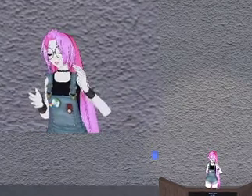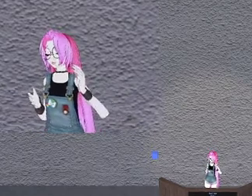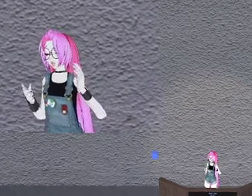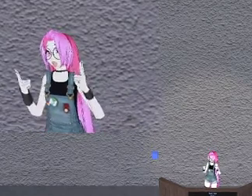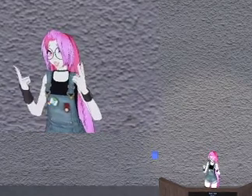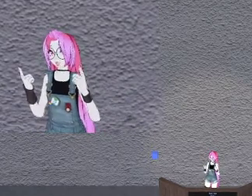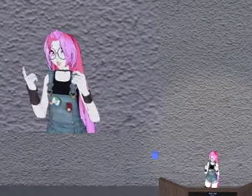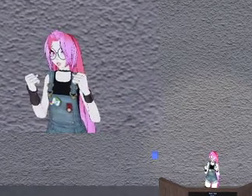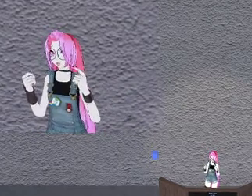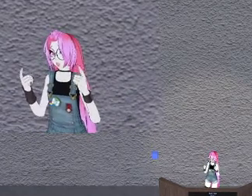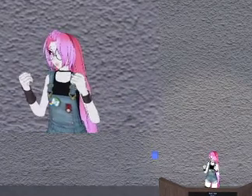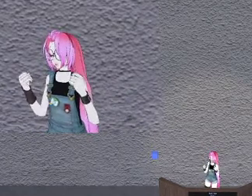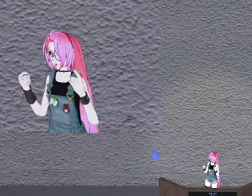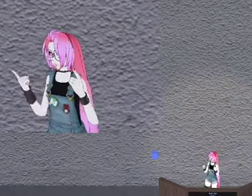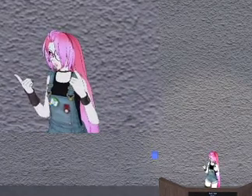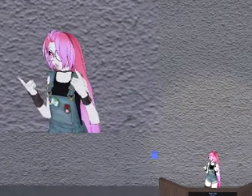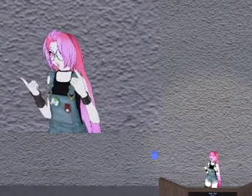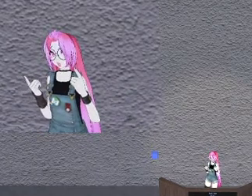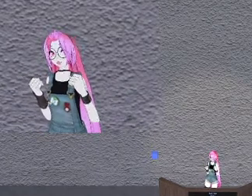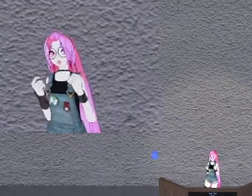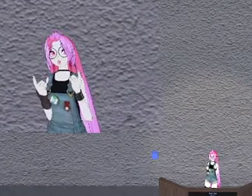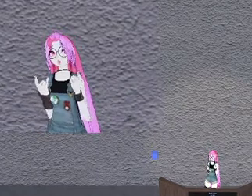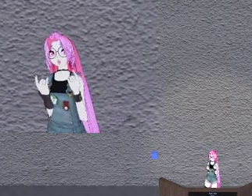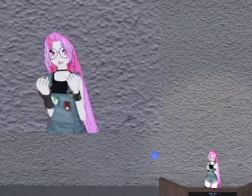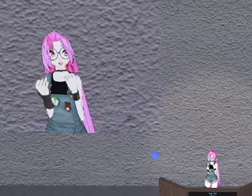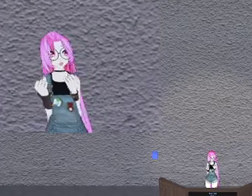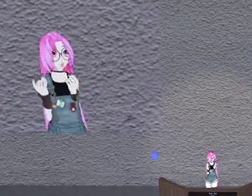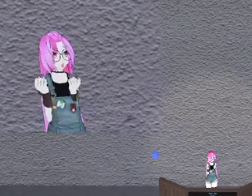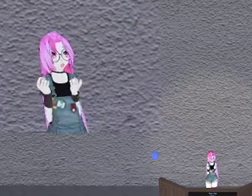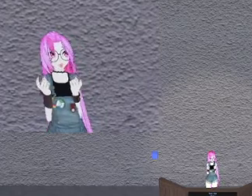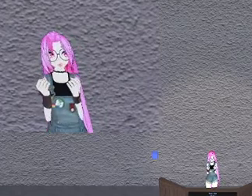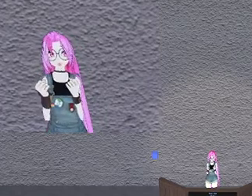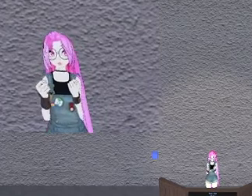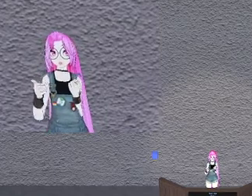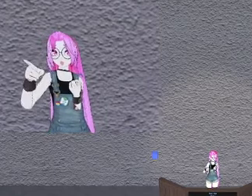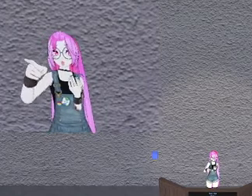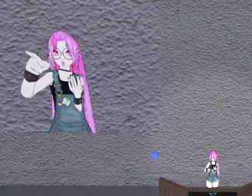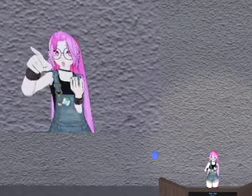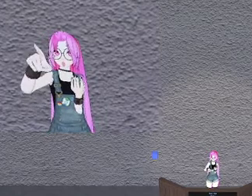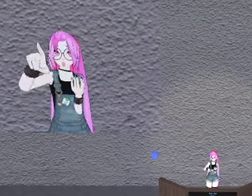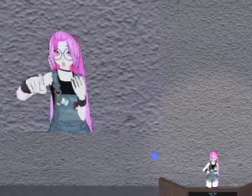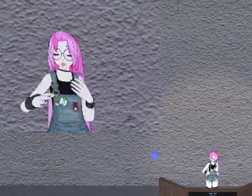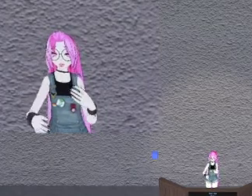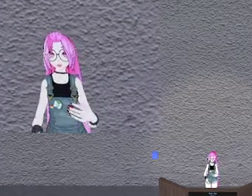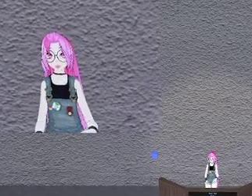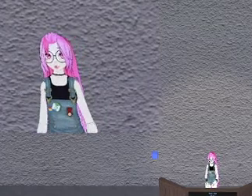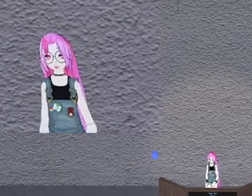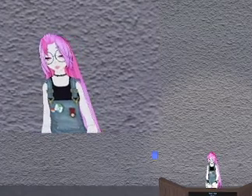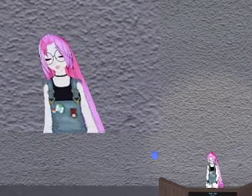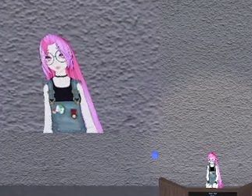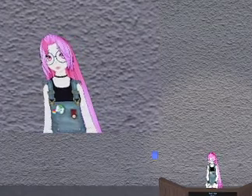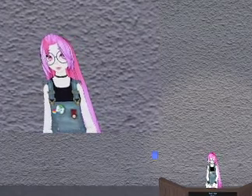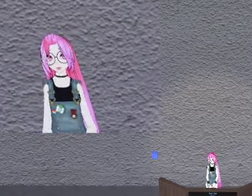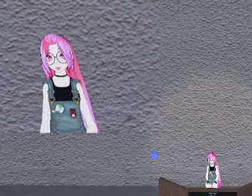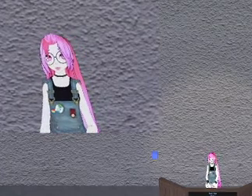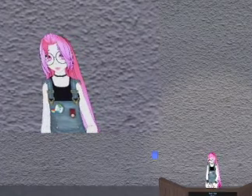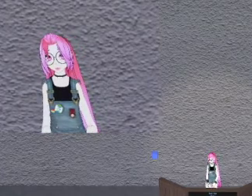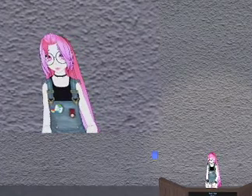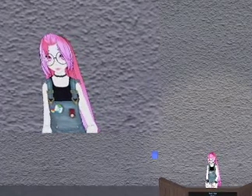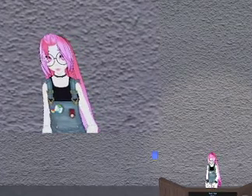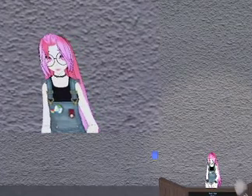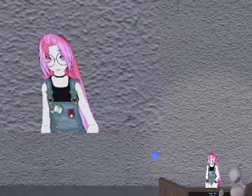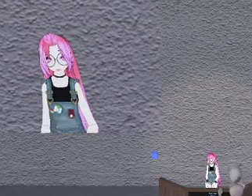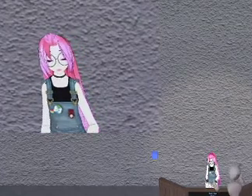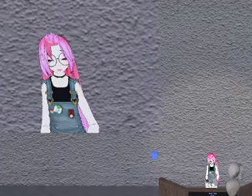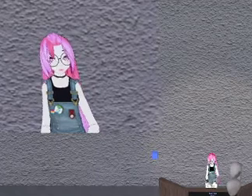Okay. Are there any questions? I guess this is a good time for a question break. I'll take you, Valley. Come here.